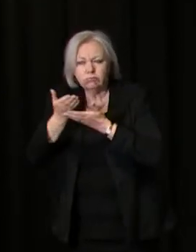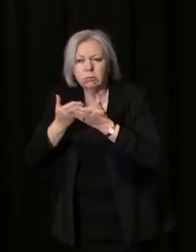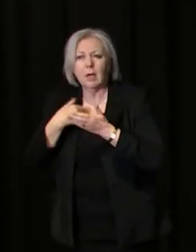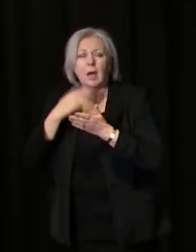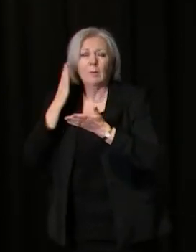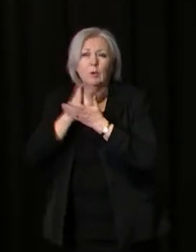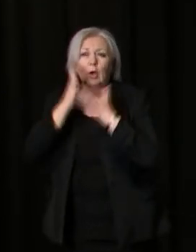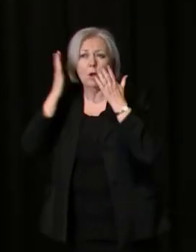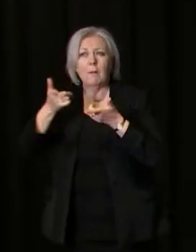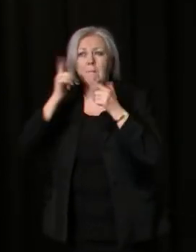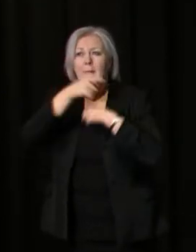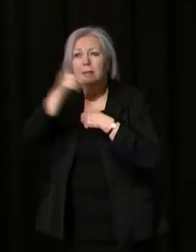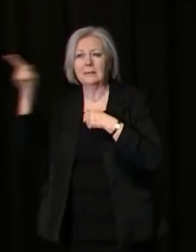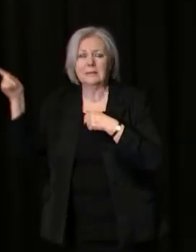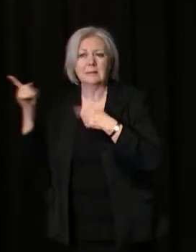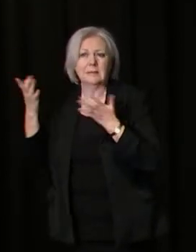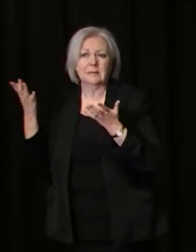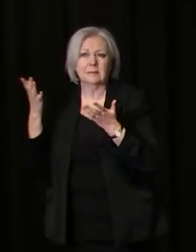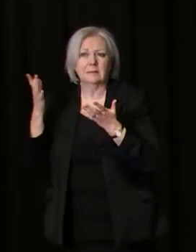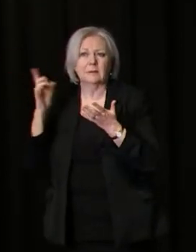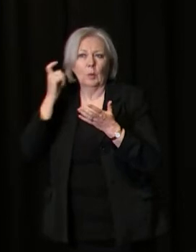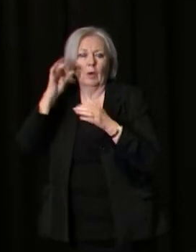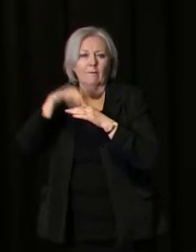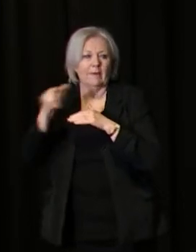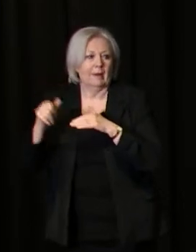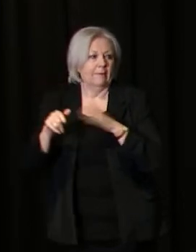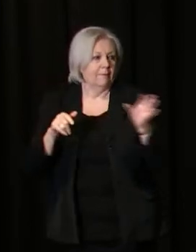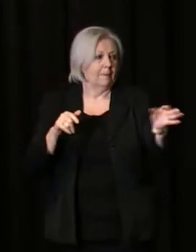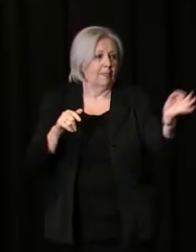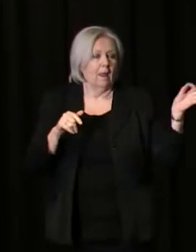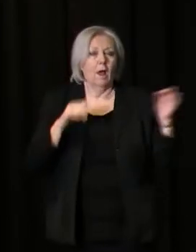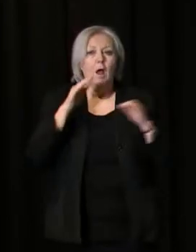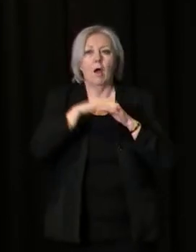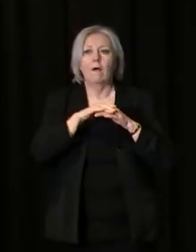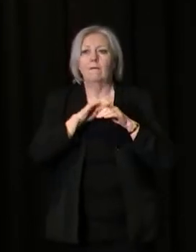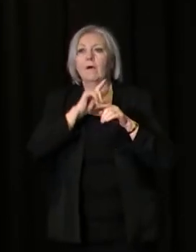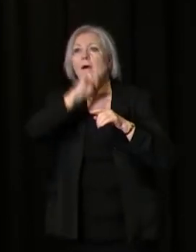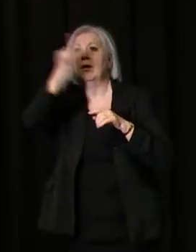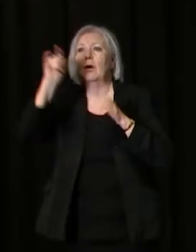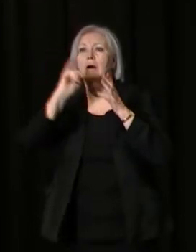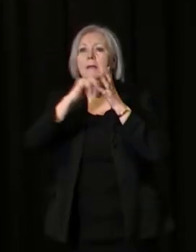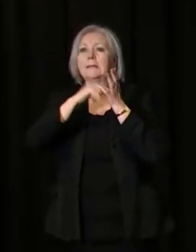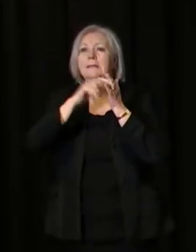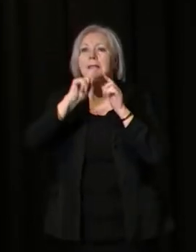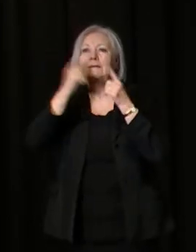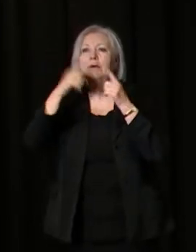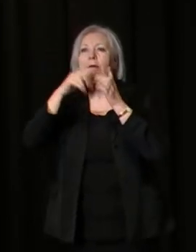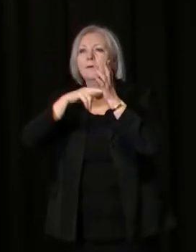employers are. In terms of interstate travellers, when we get to these levels, will it be only the vaccinated that's